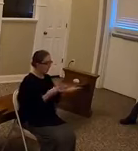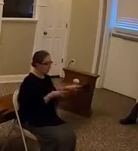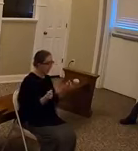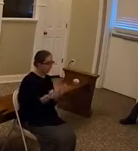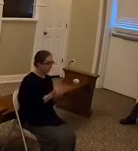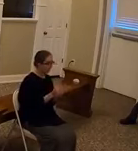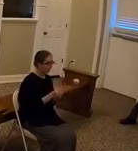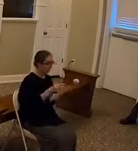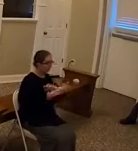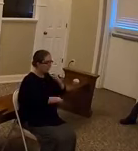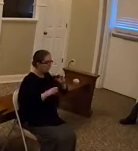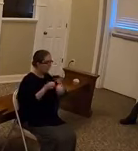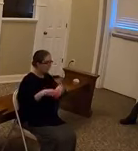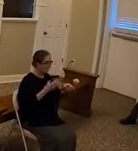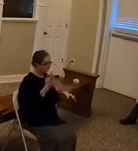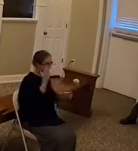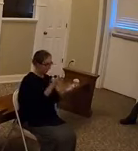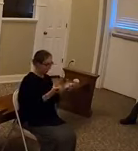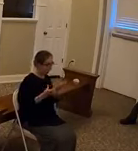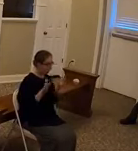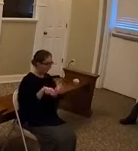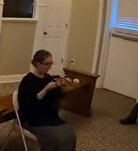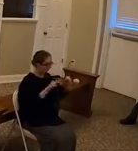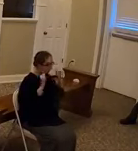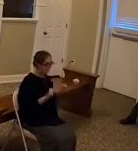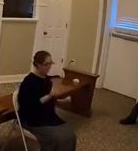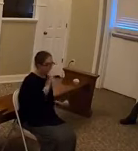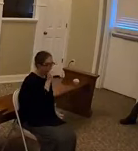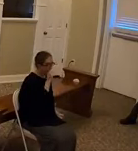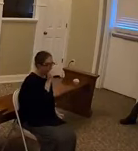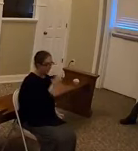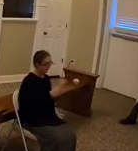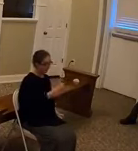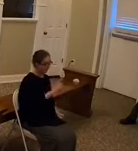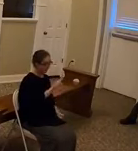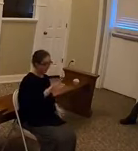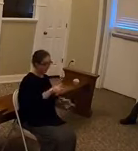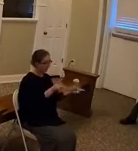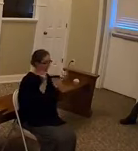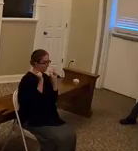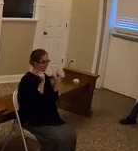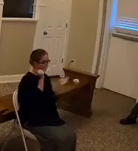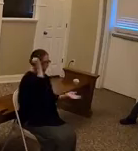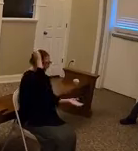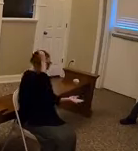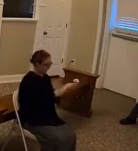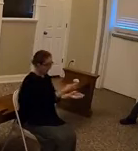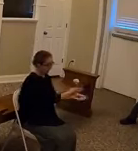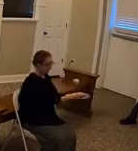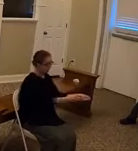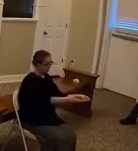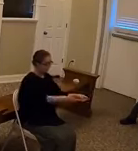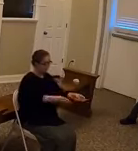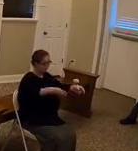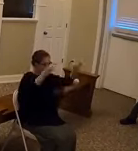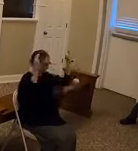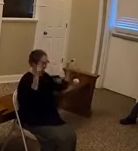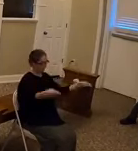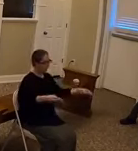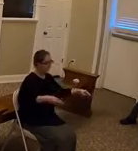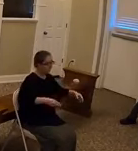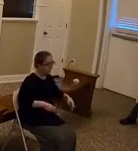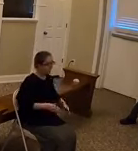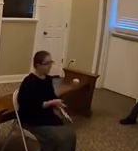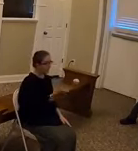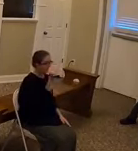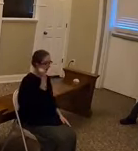you. The world did whatever you wanted to do. But can I tell you that all of a sudden an adoption process began to take place?